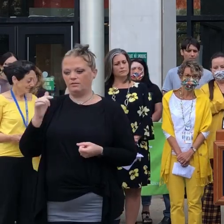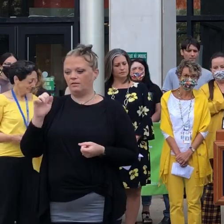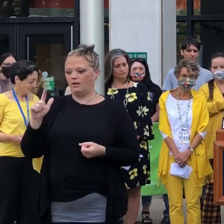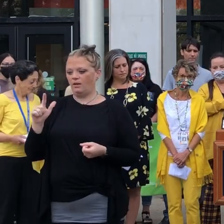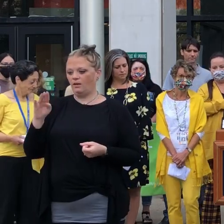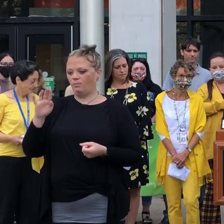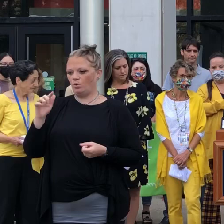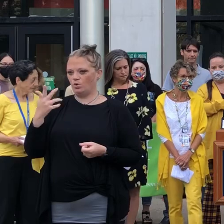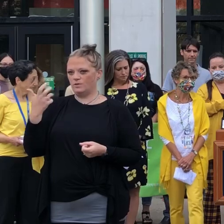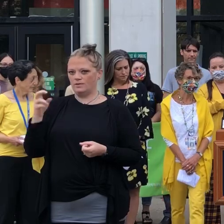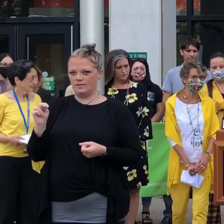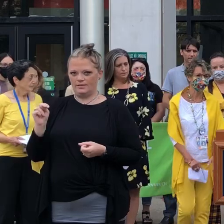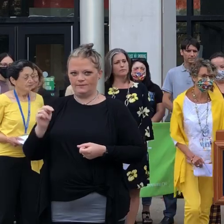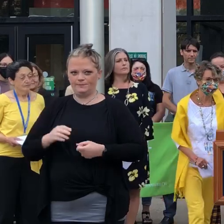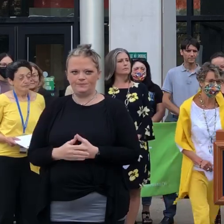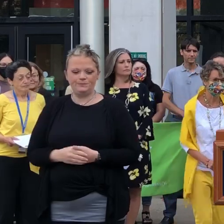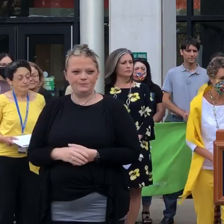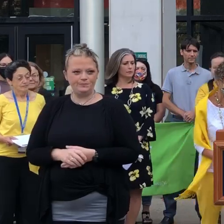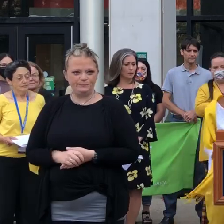Burstein.